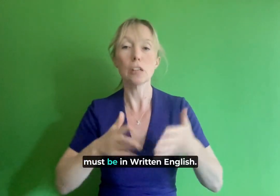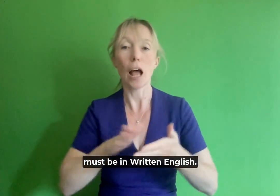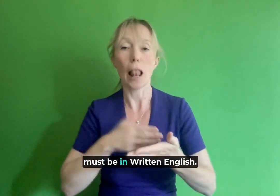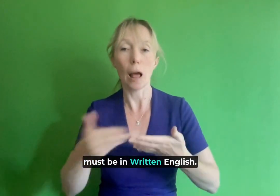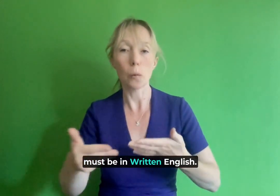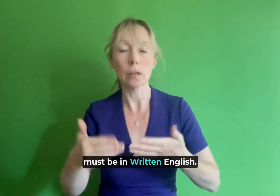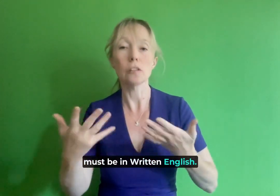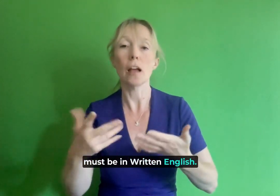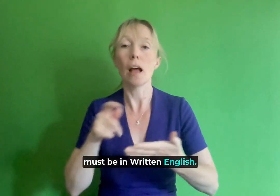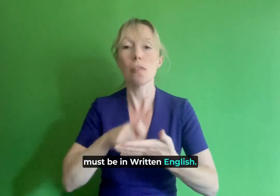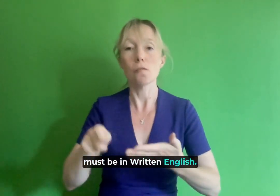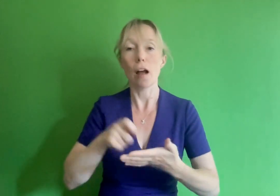in written English.